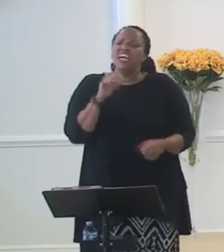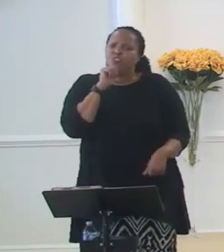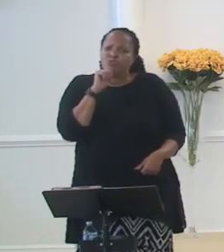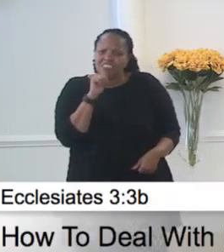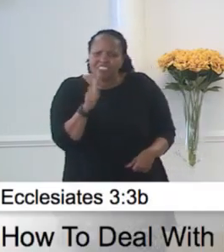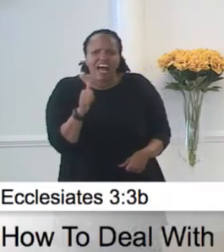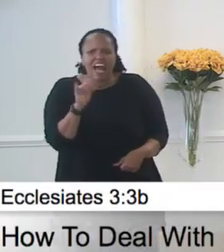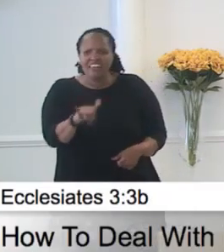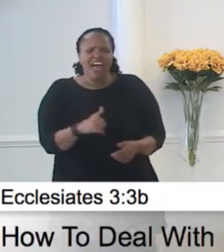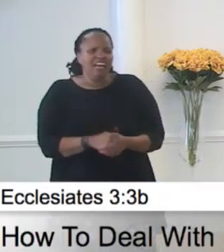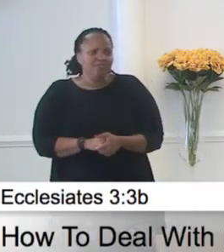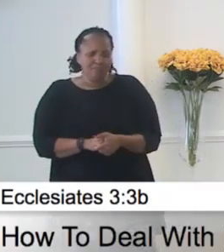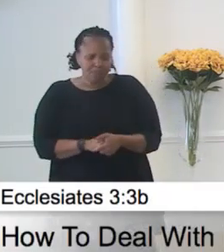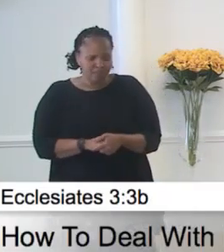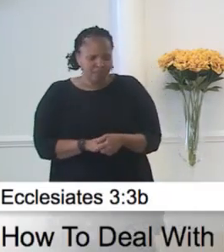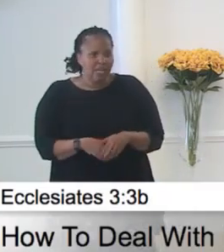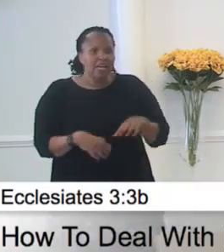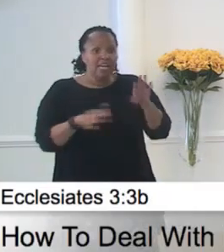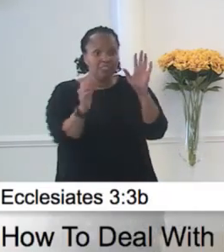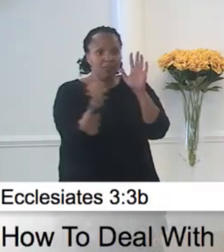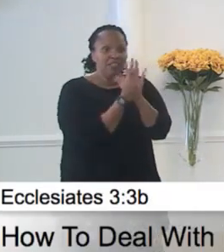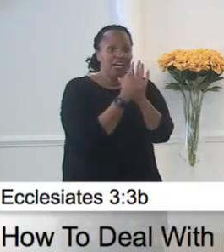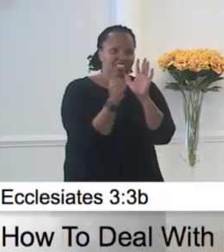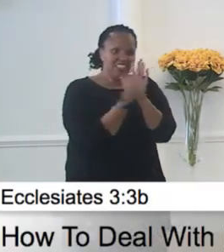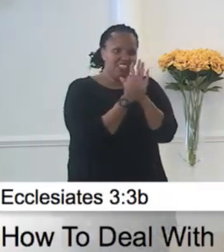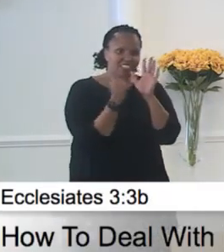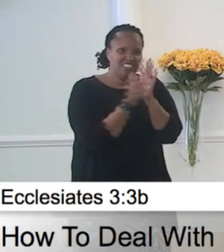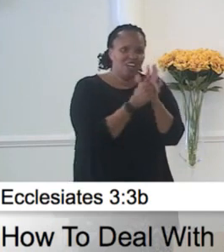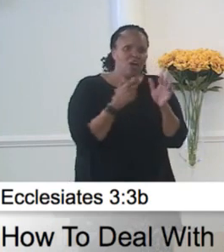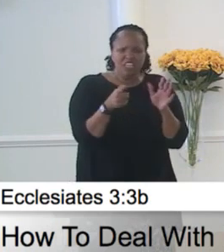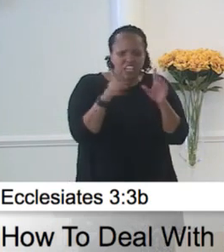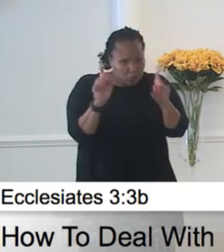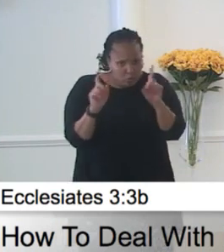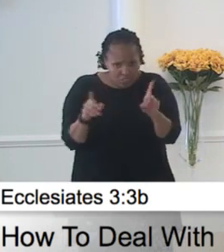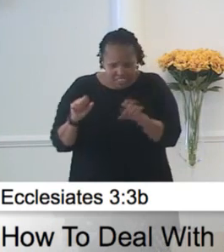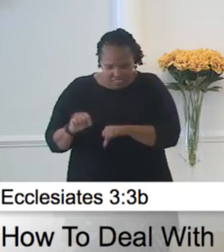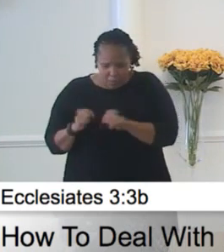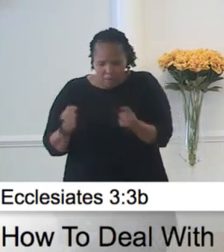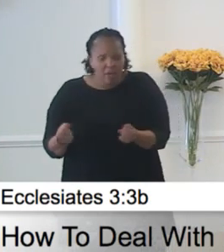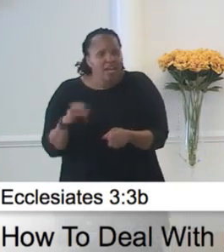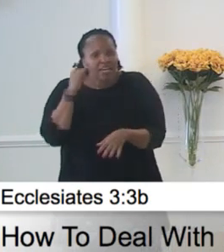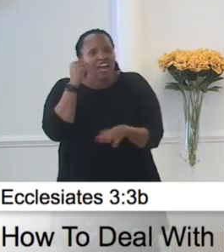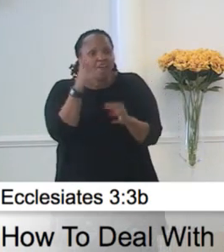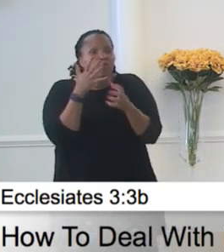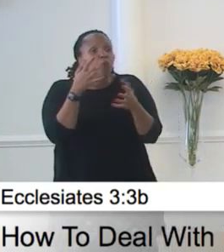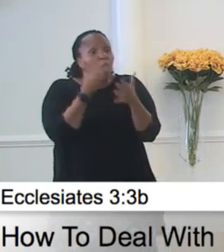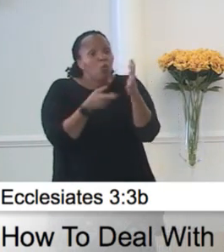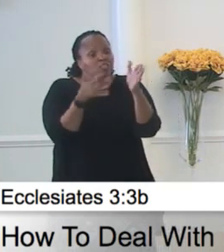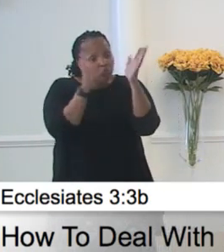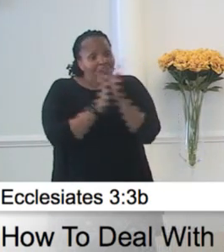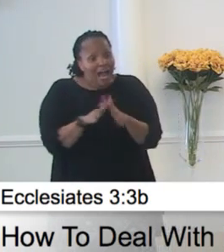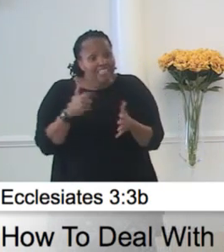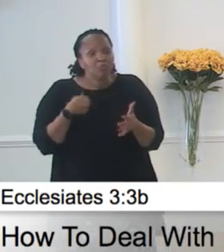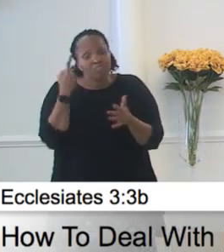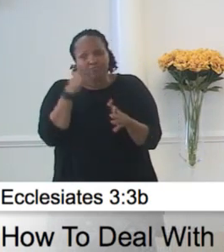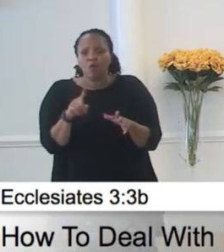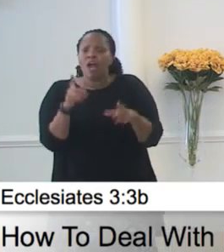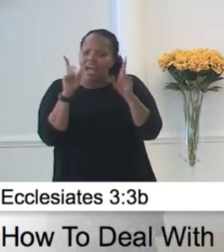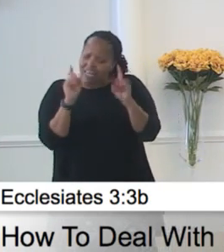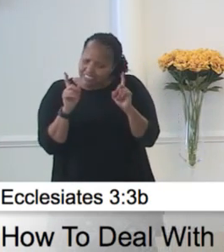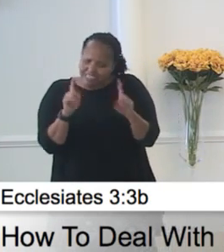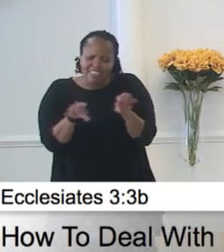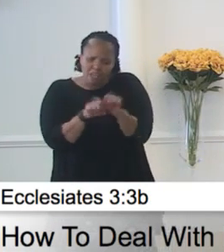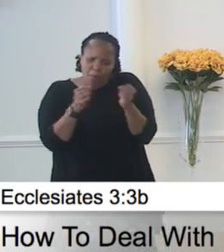present. He's been knocking on your door saying, you know, we got to get broken. If you want what you asked me for, I got to break